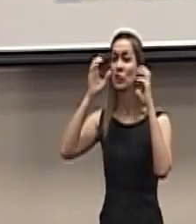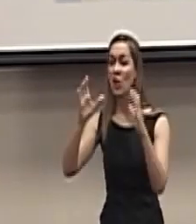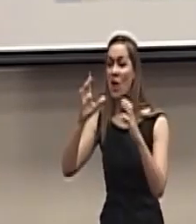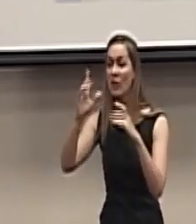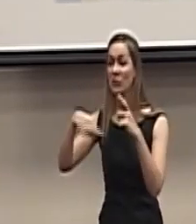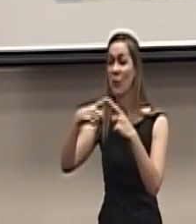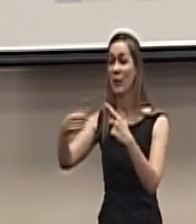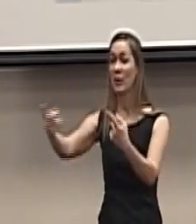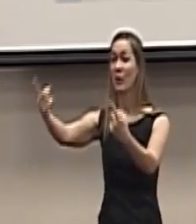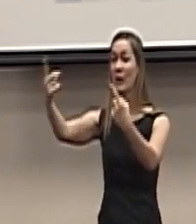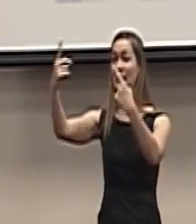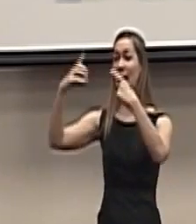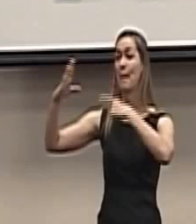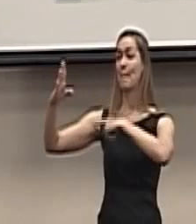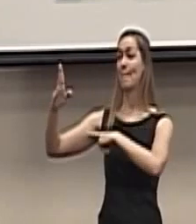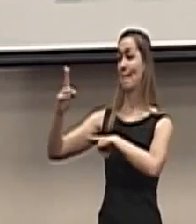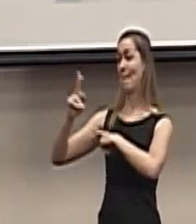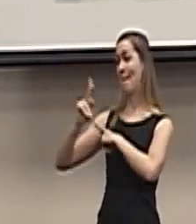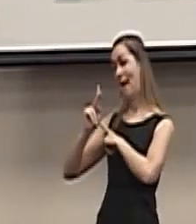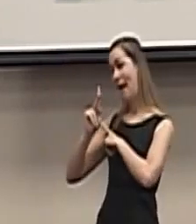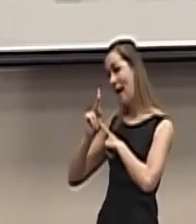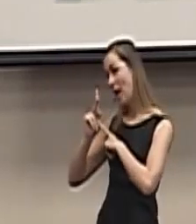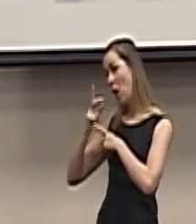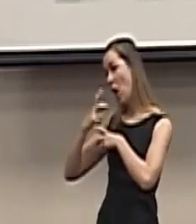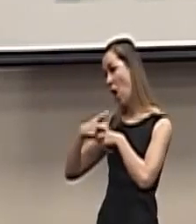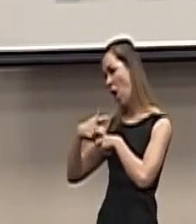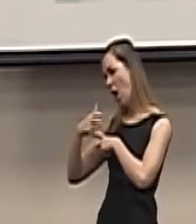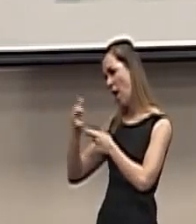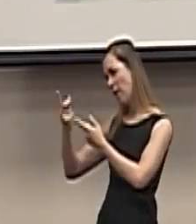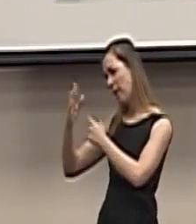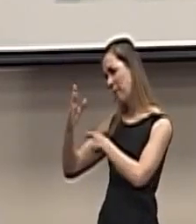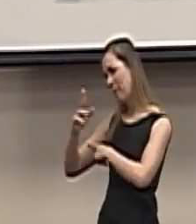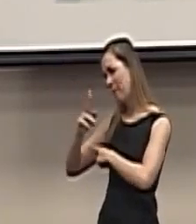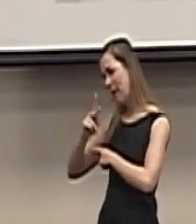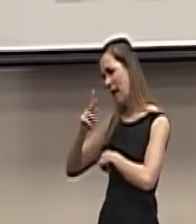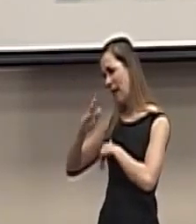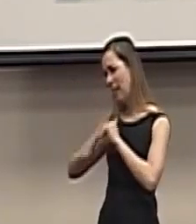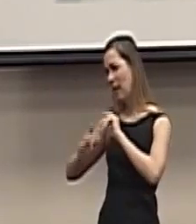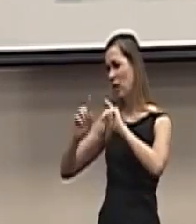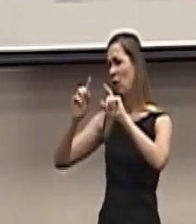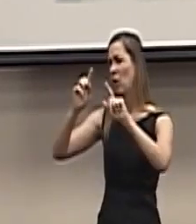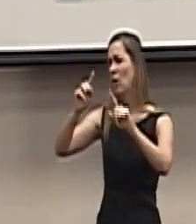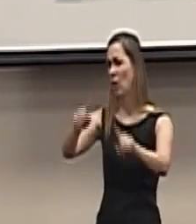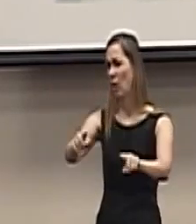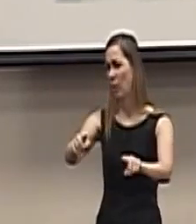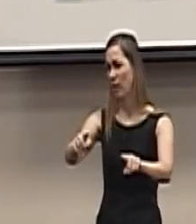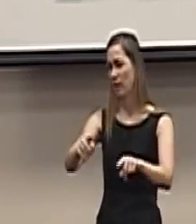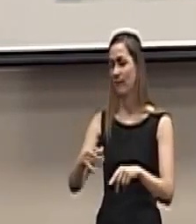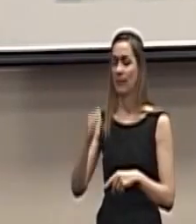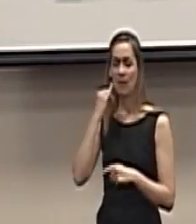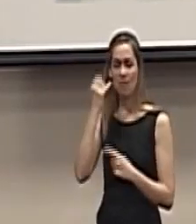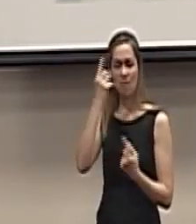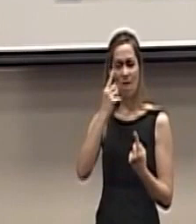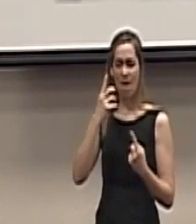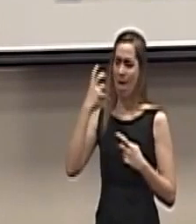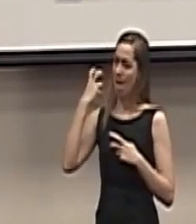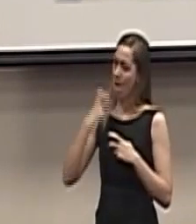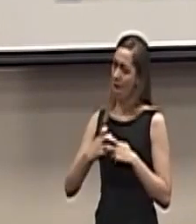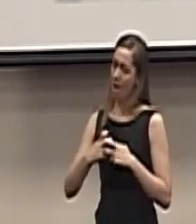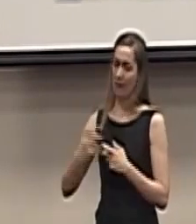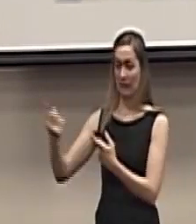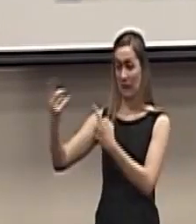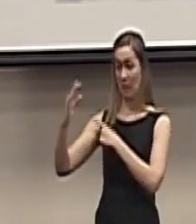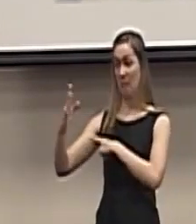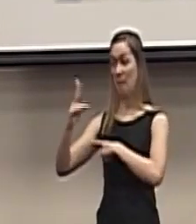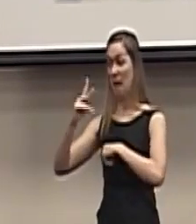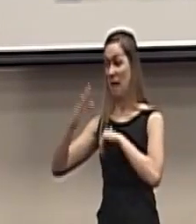came back, was it harder coming back than it was going? That's the question. So if you think it was harder coming back than